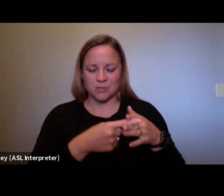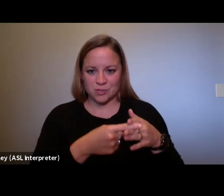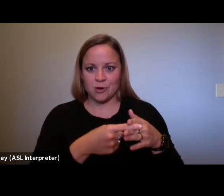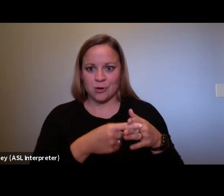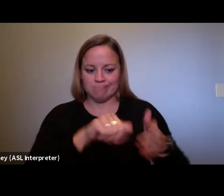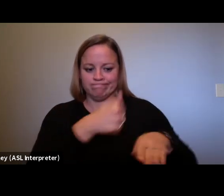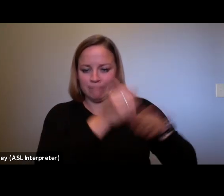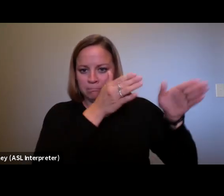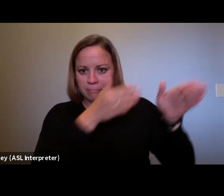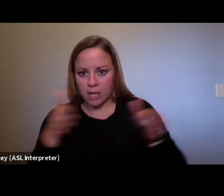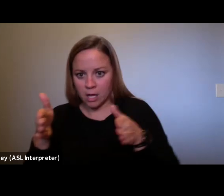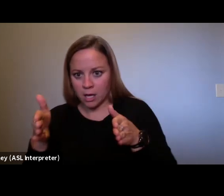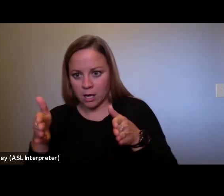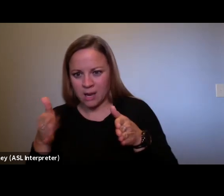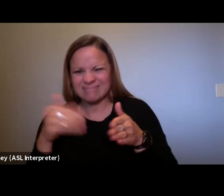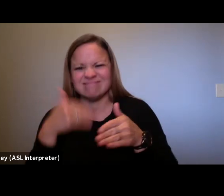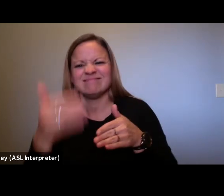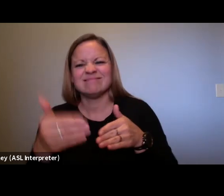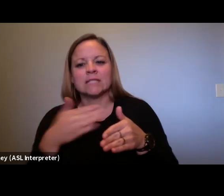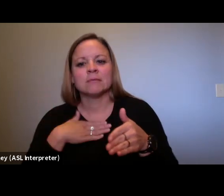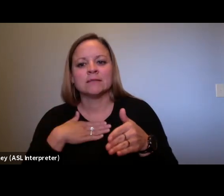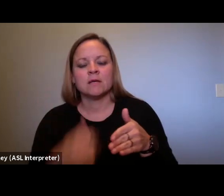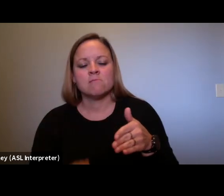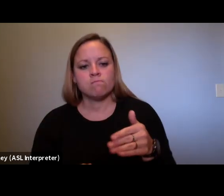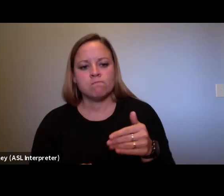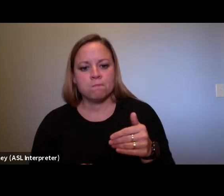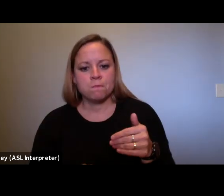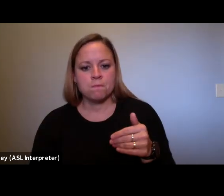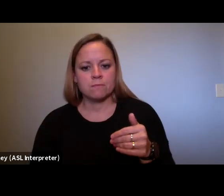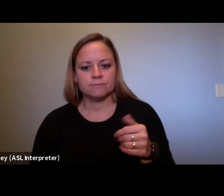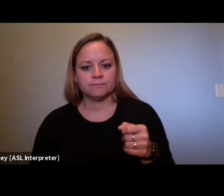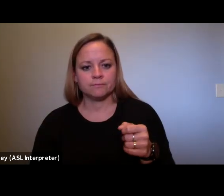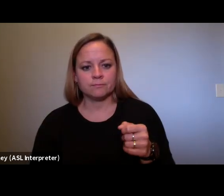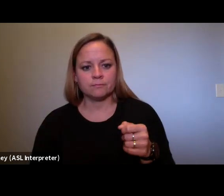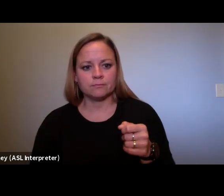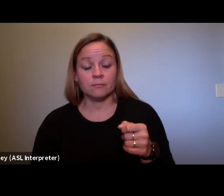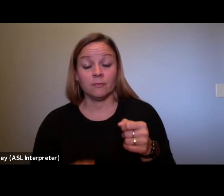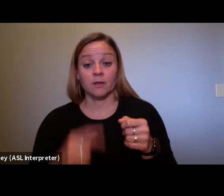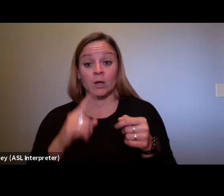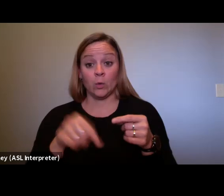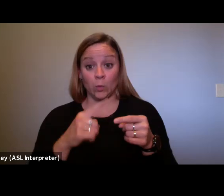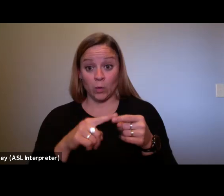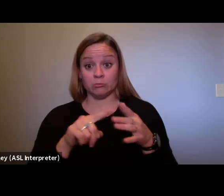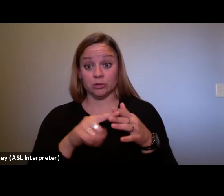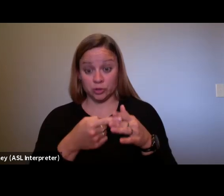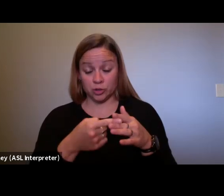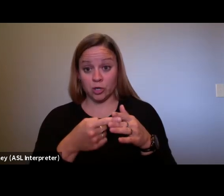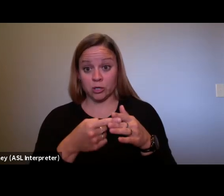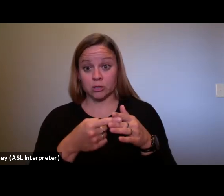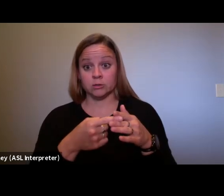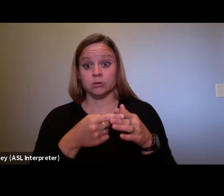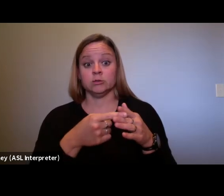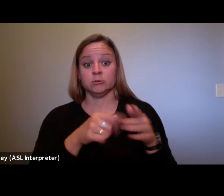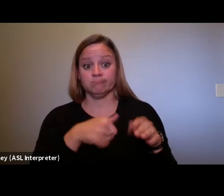together, could you go to the next slide, please, Tim? When we started to put that grant